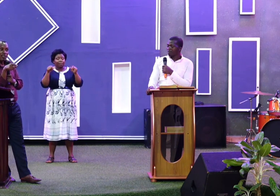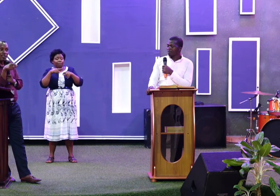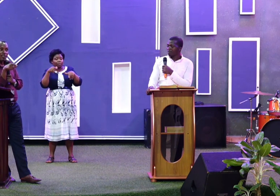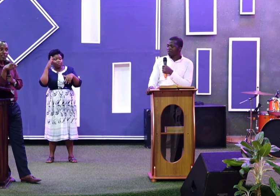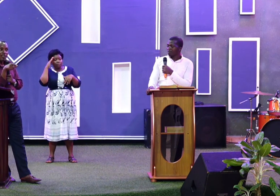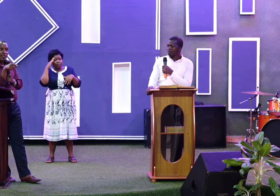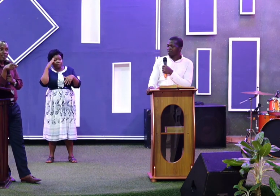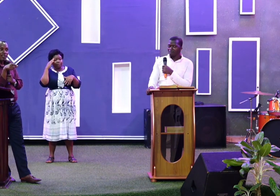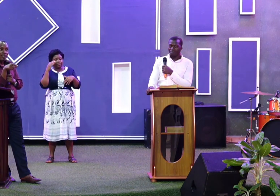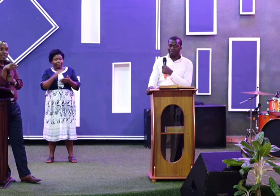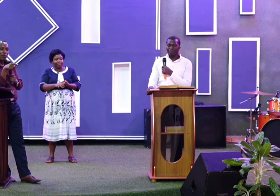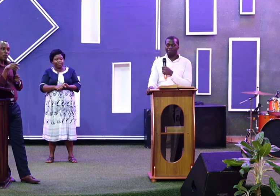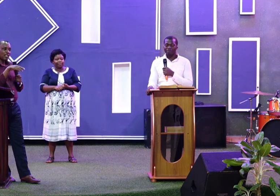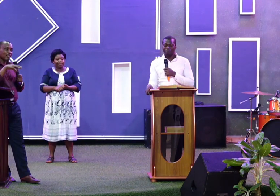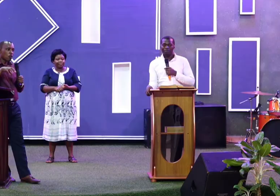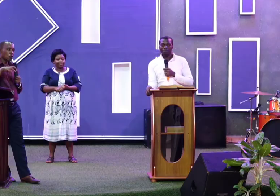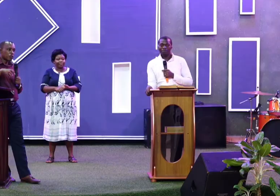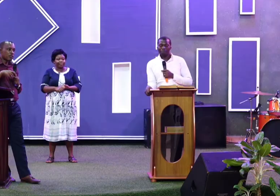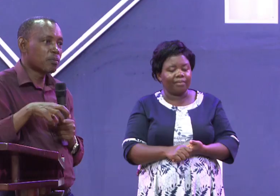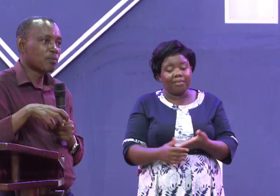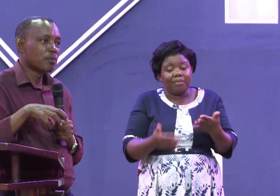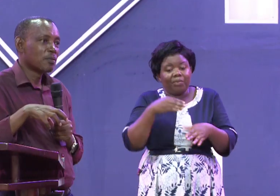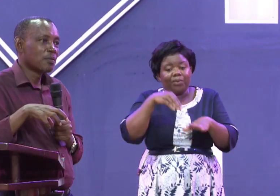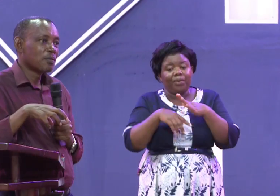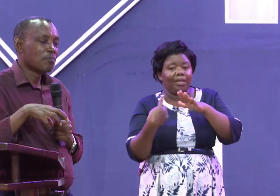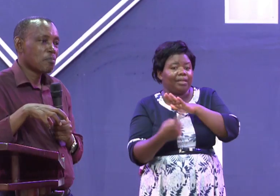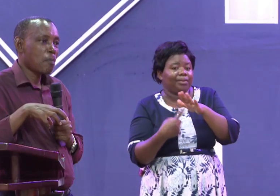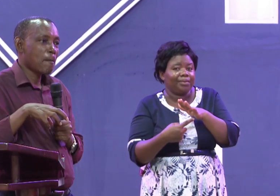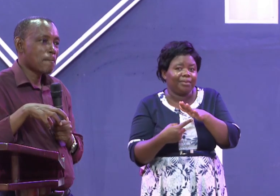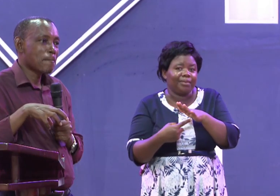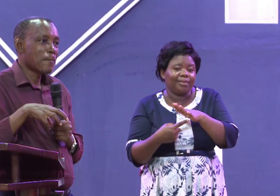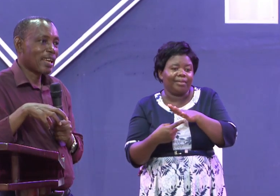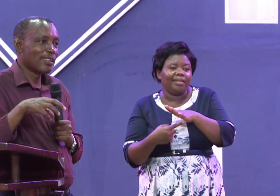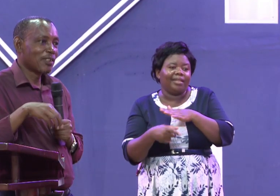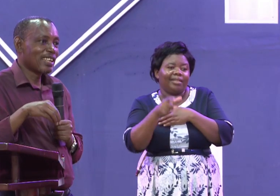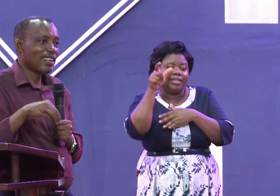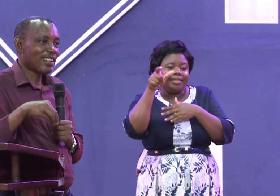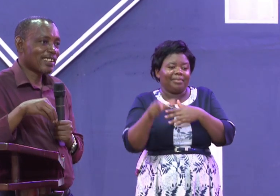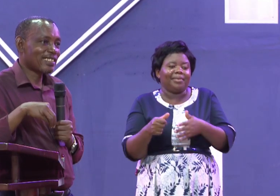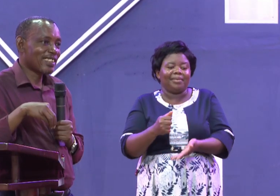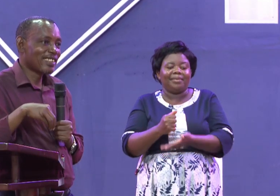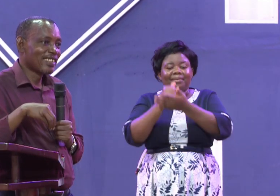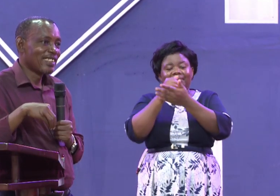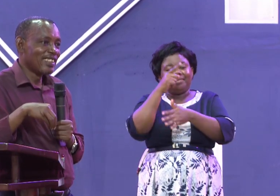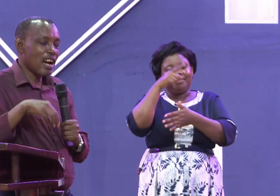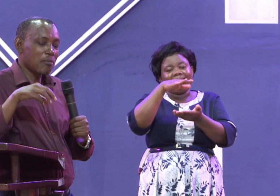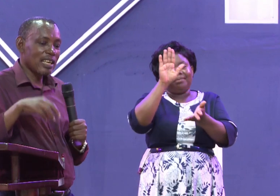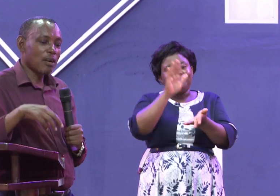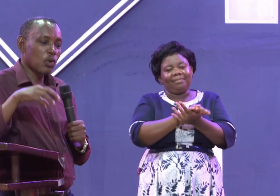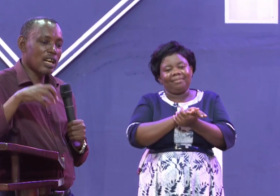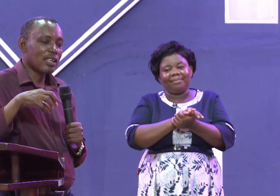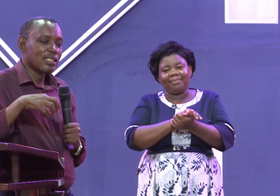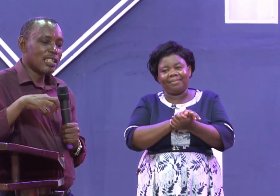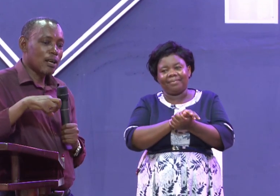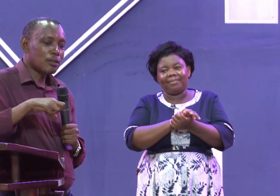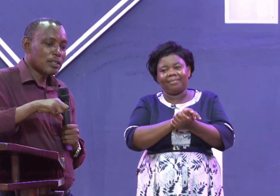Omulina? Nga wali obaddeko mu buzibu. N'akuyirawo omubiri. Enjogera ya kaakati.